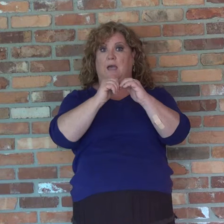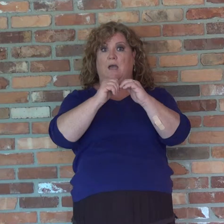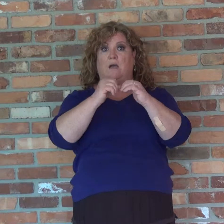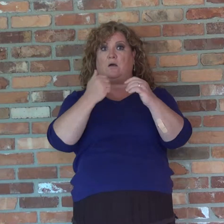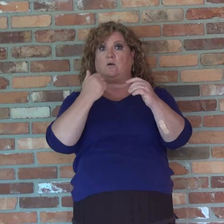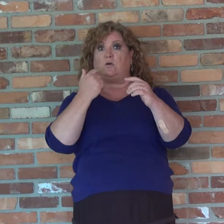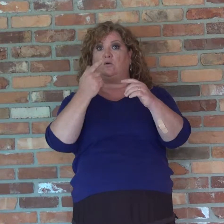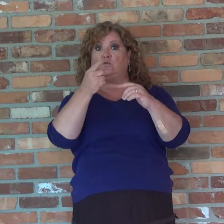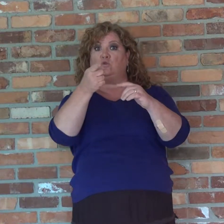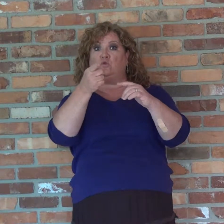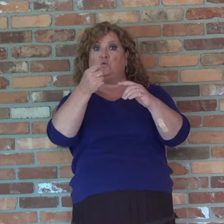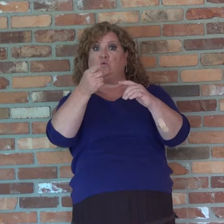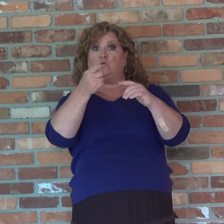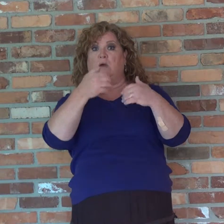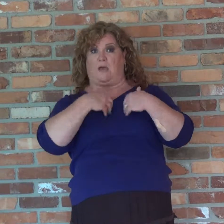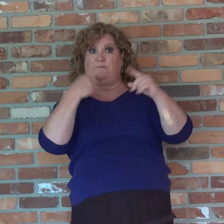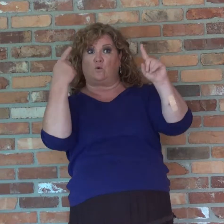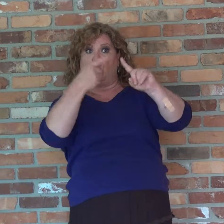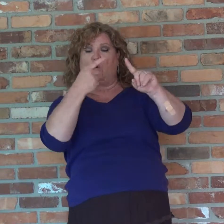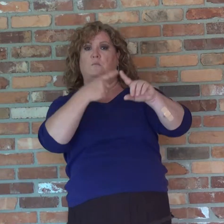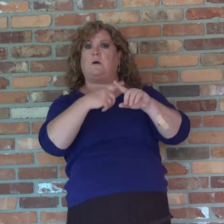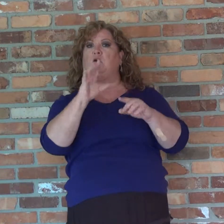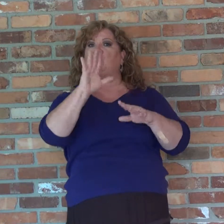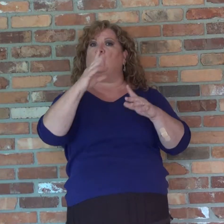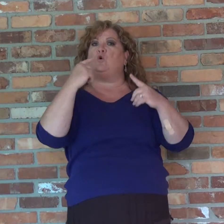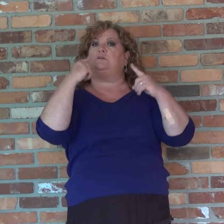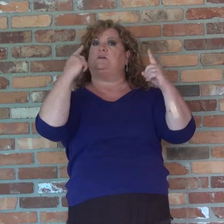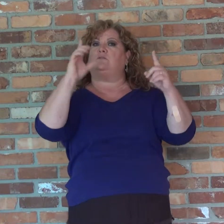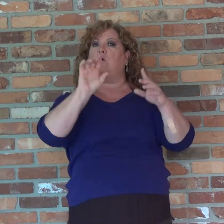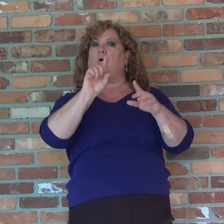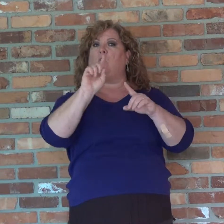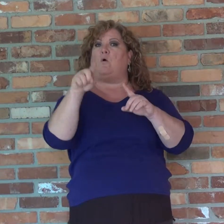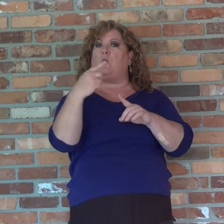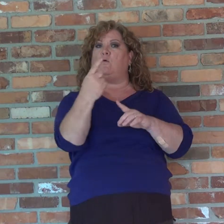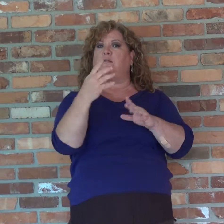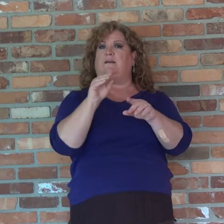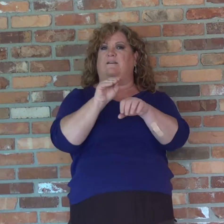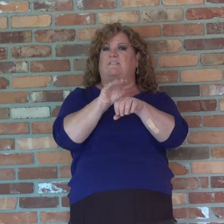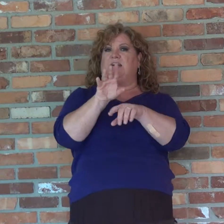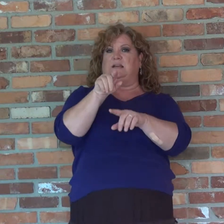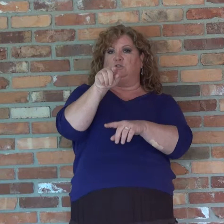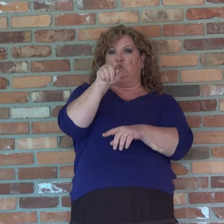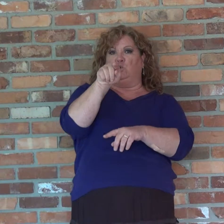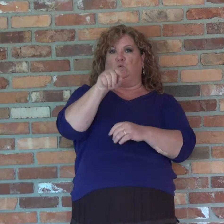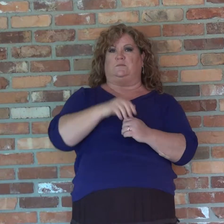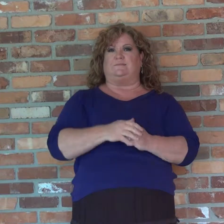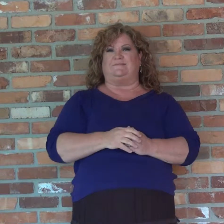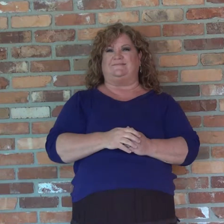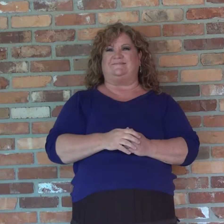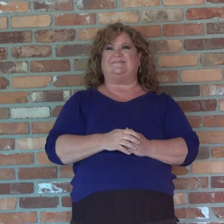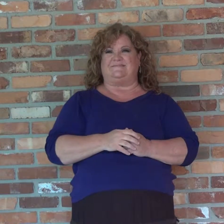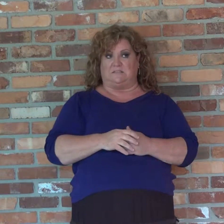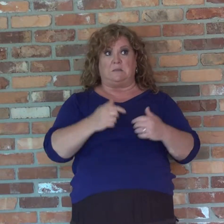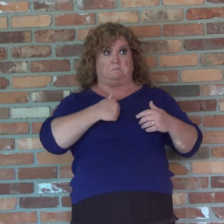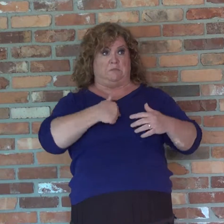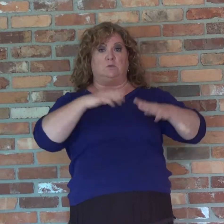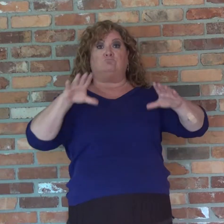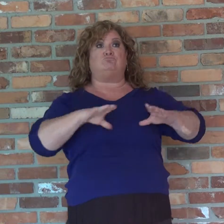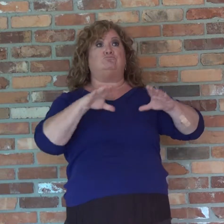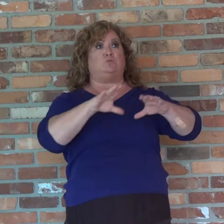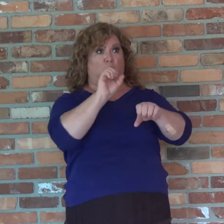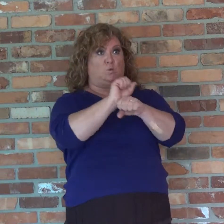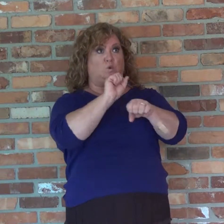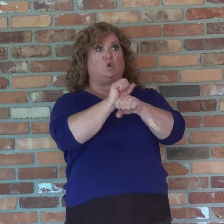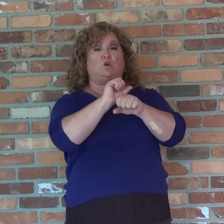how you achieve or fail at your goal. Your success only affects you. And so I go off by myself and I do